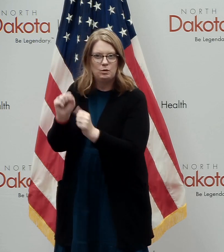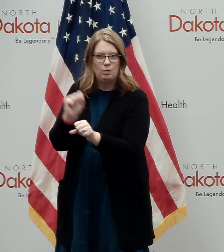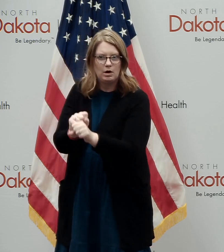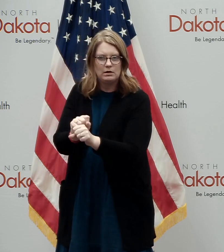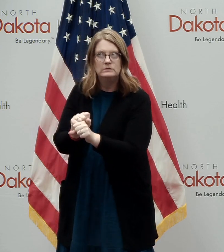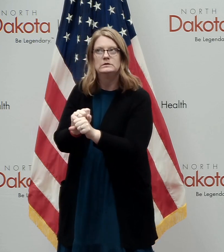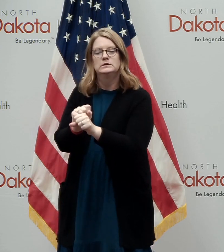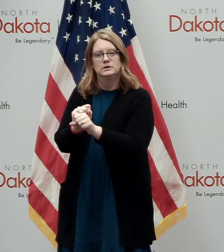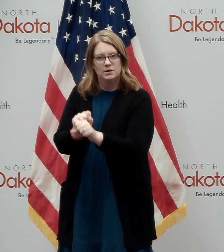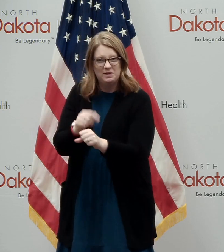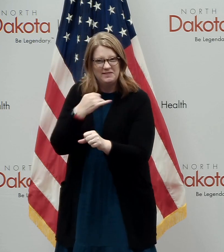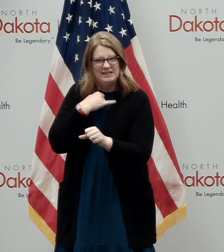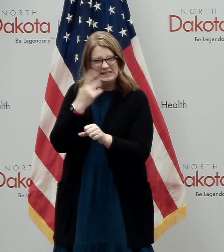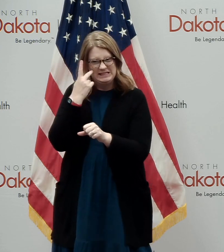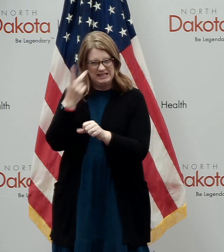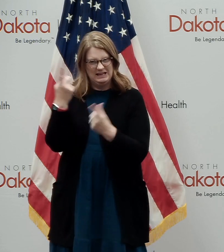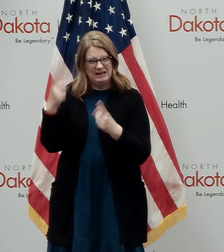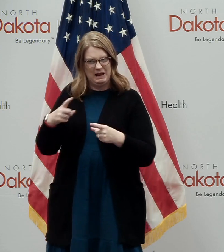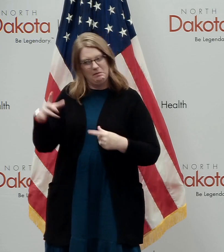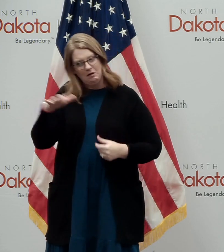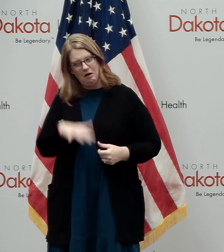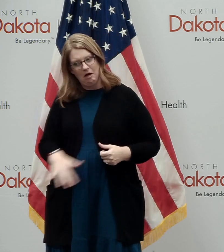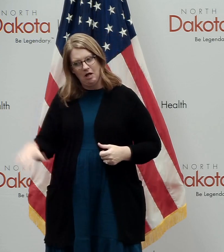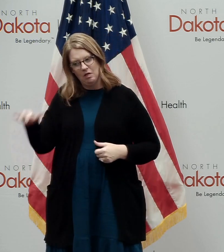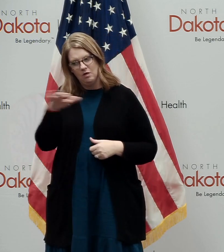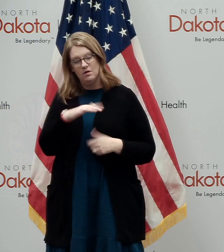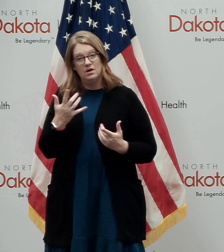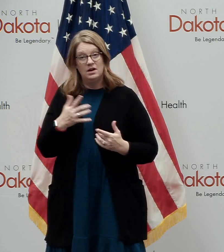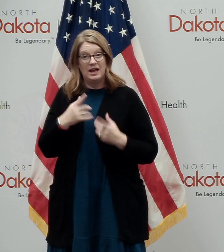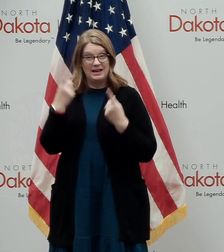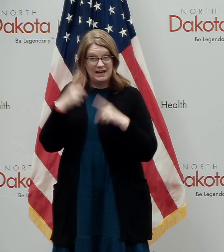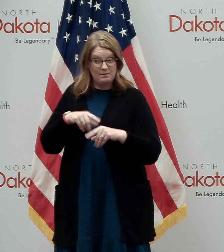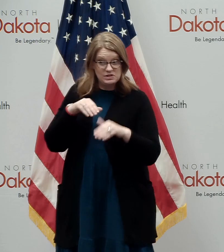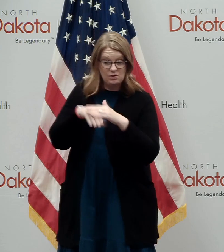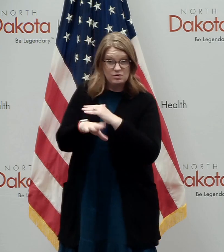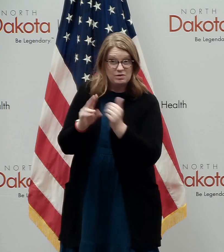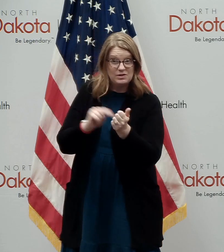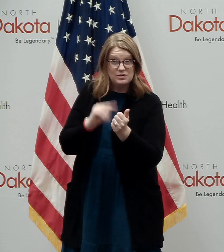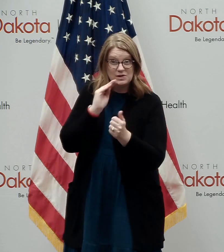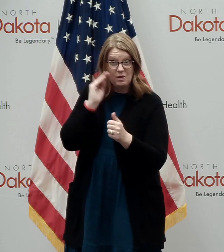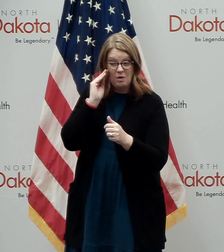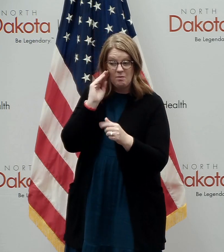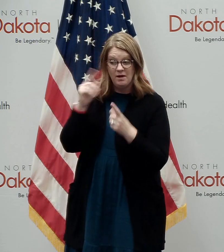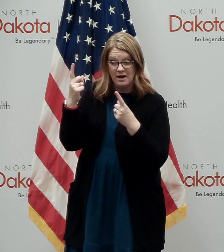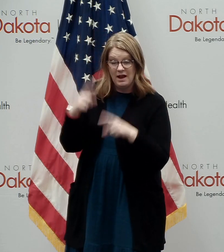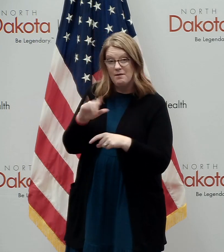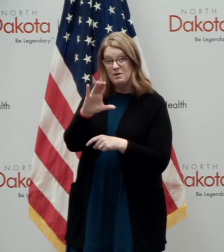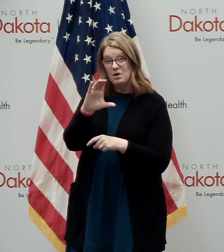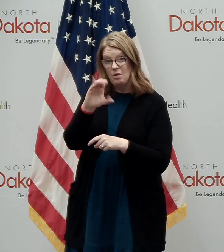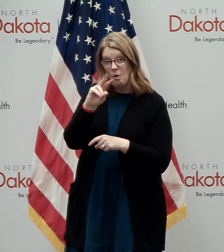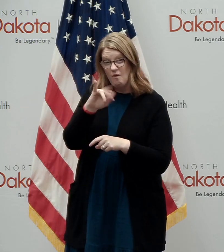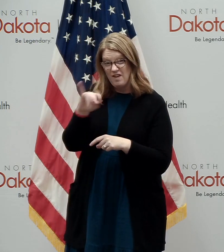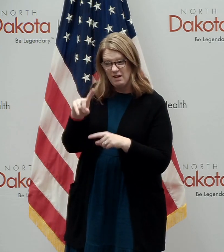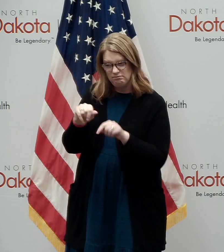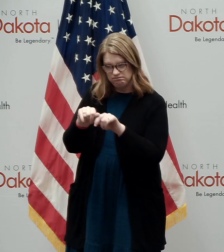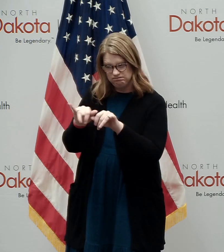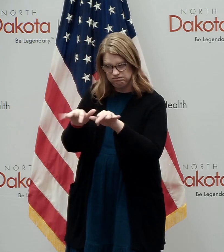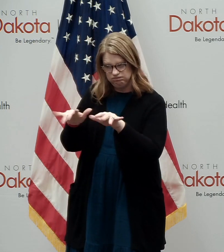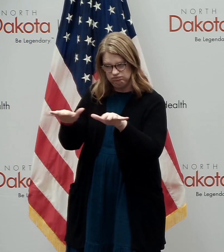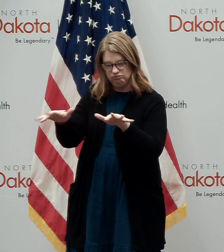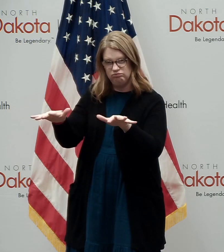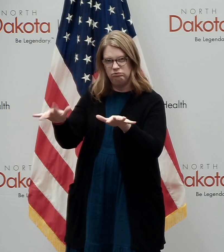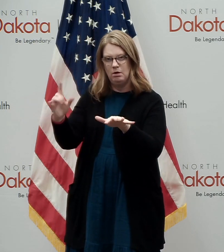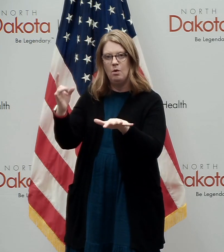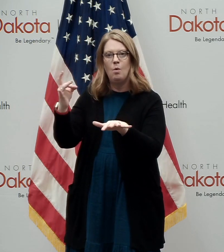and in North Dakota, when you do have COVID inside of a facility where you've got a vulnerable population, the results